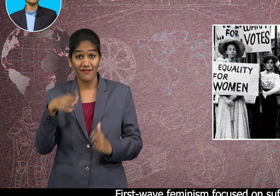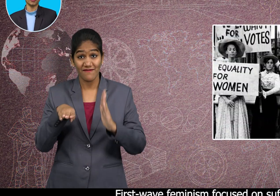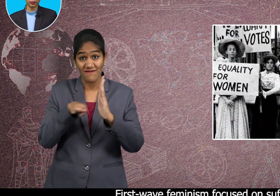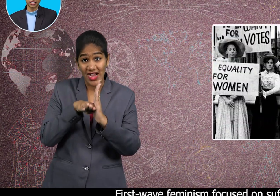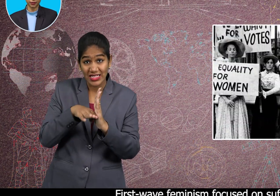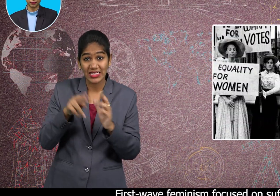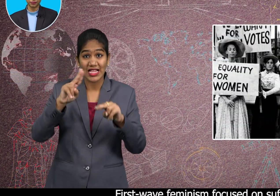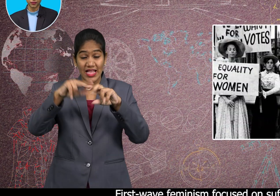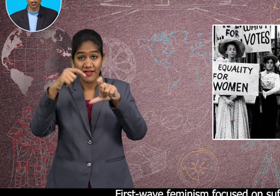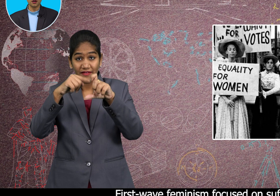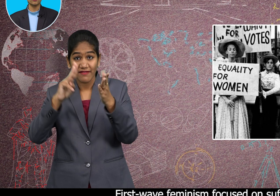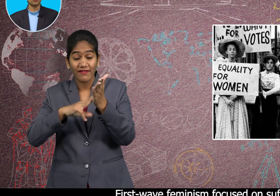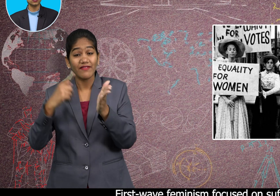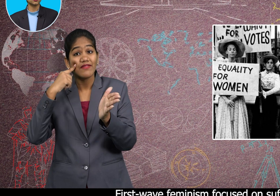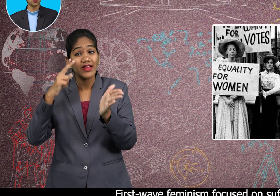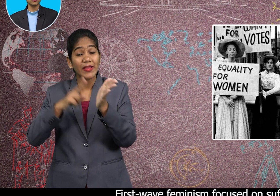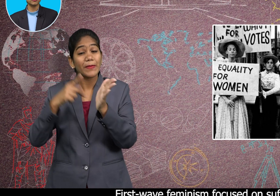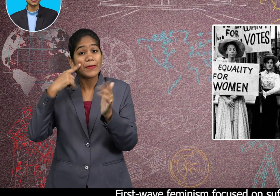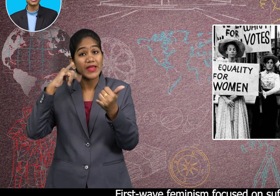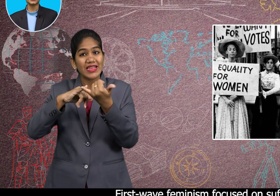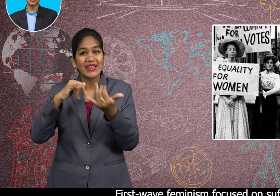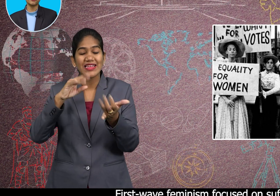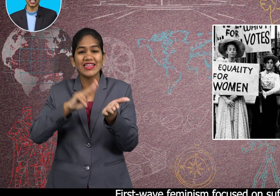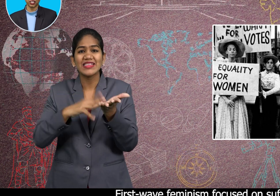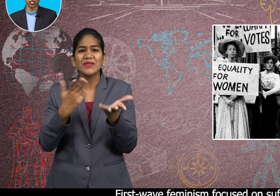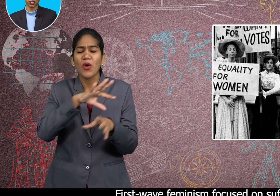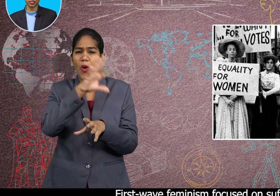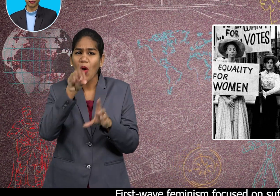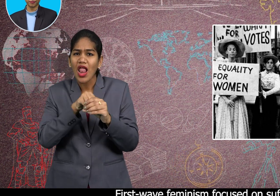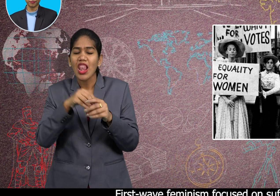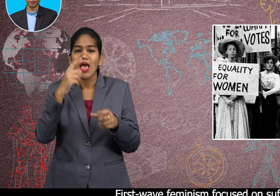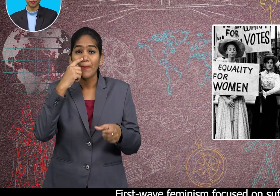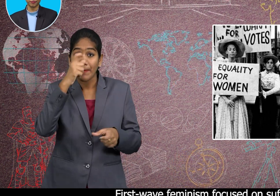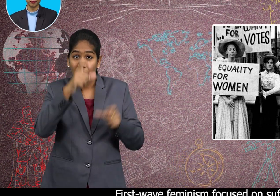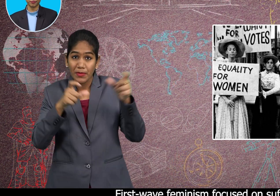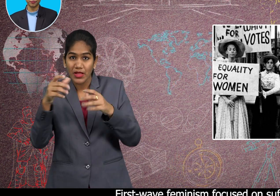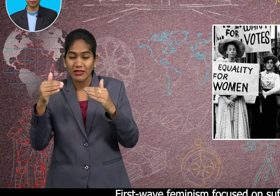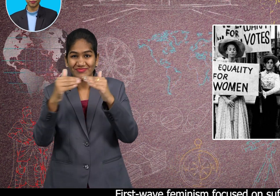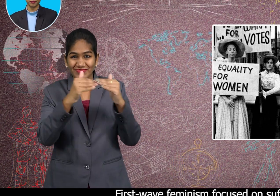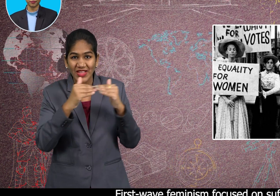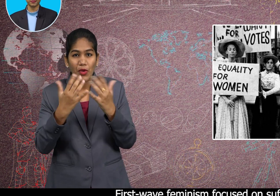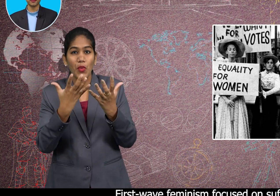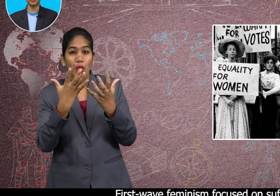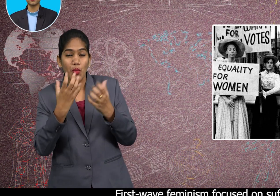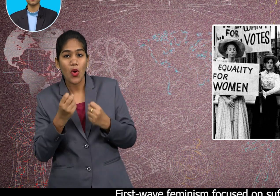First wave feminism focused on suffrage,